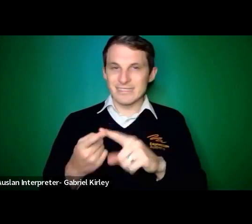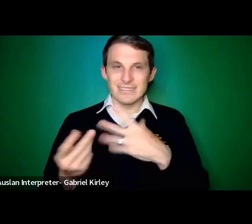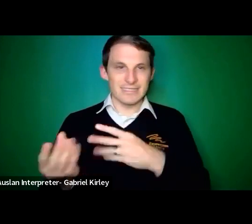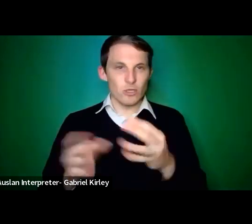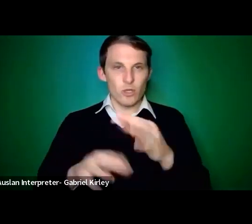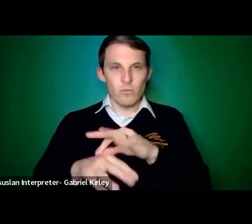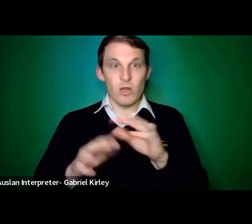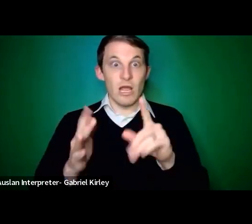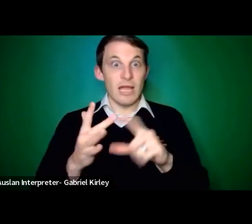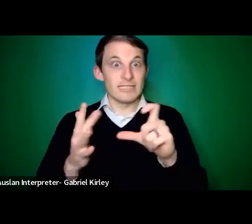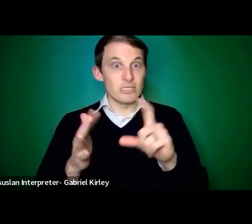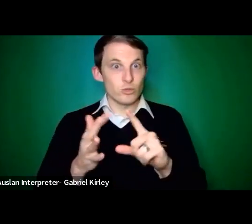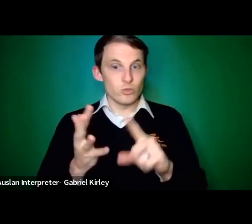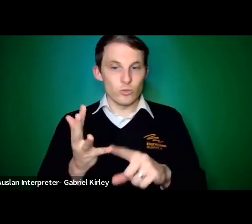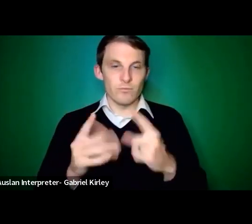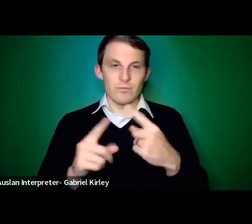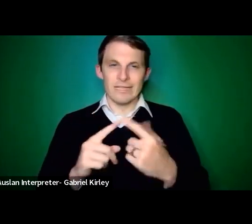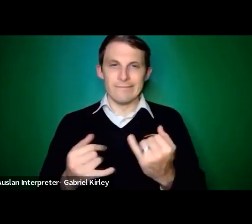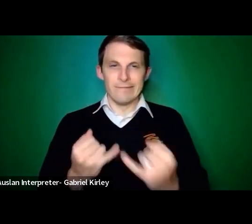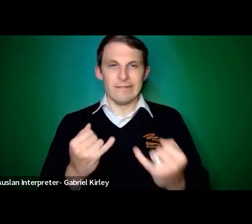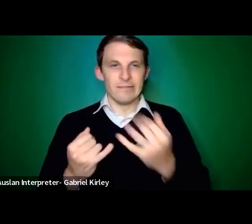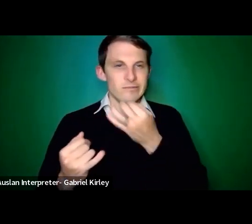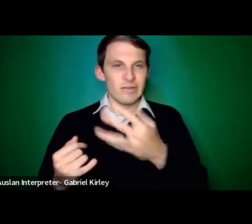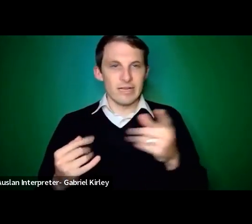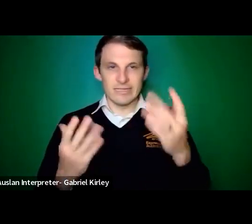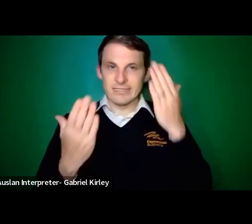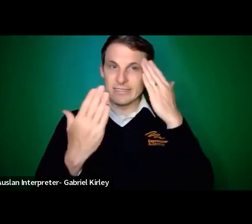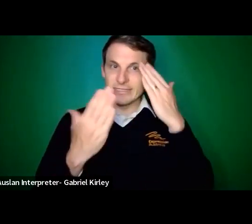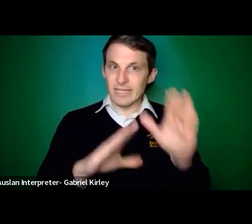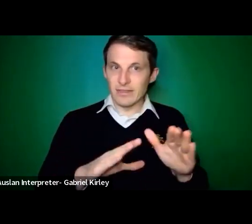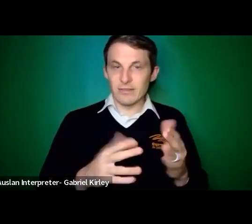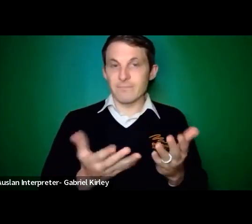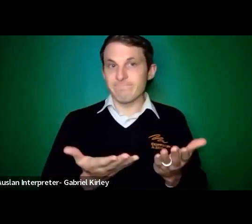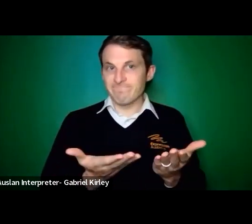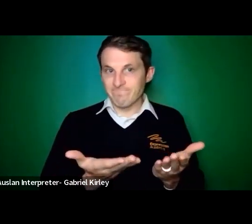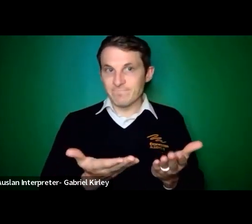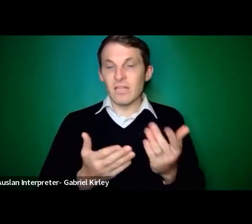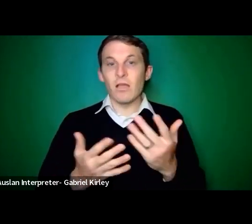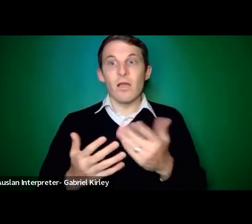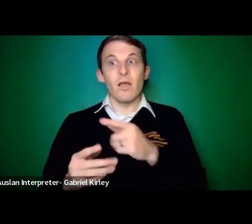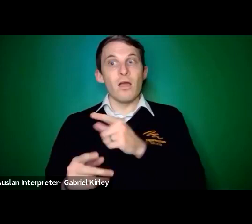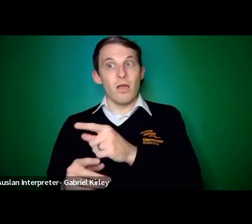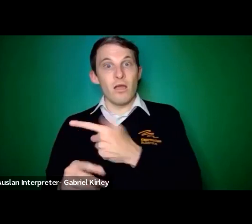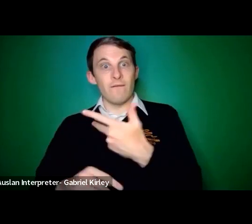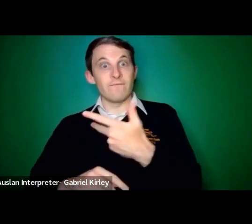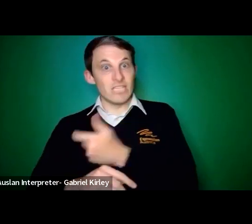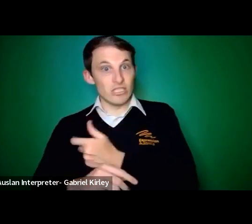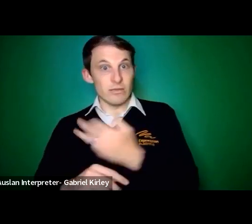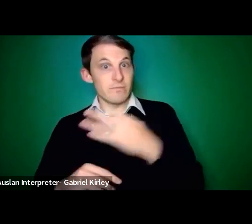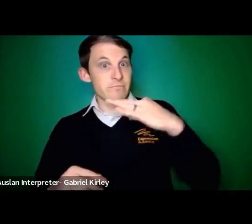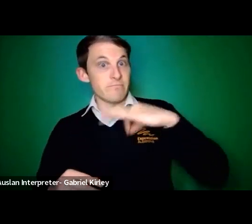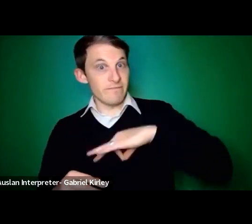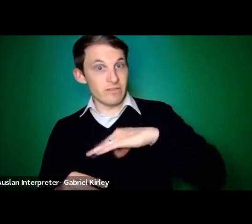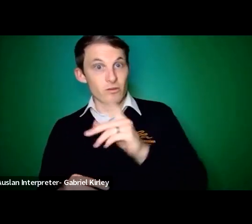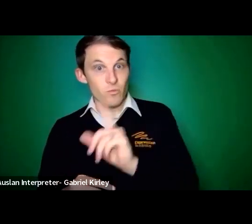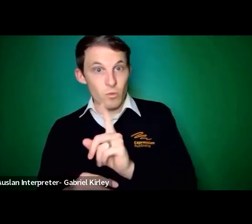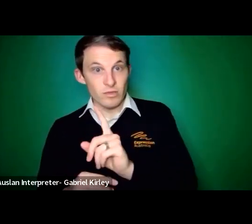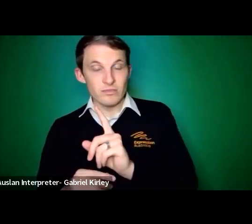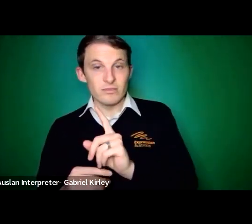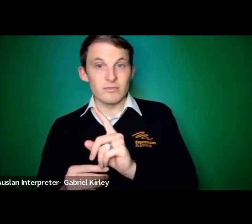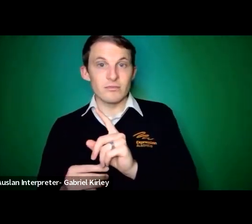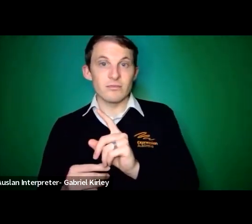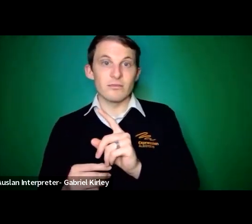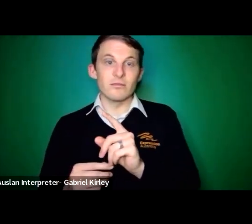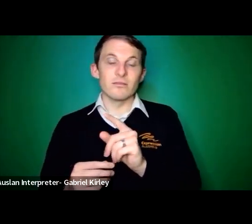in rare cases, deaths. The direct benefits of vaccination for children are that it reduces the